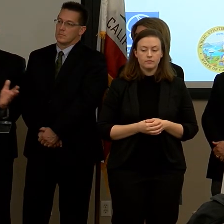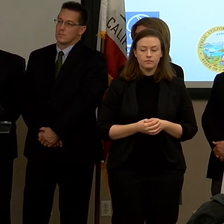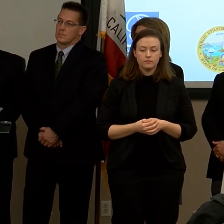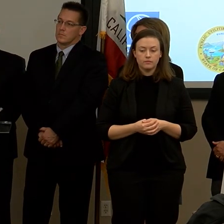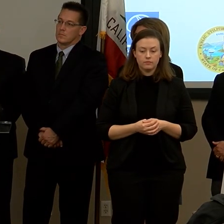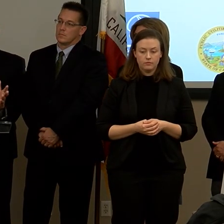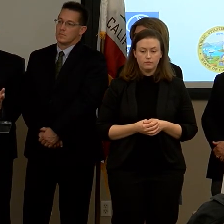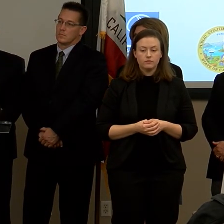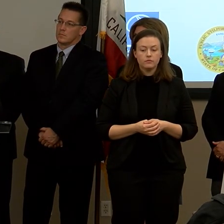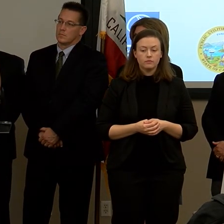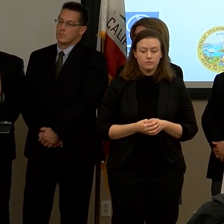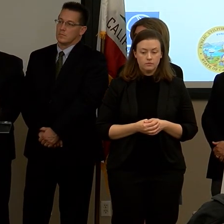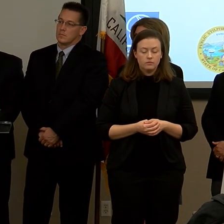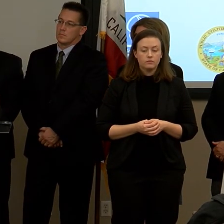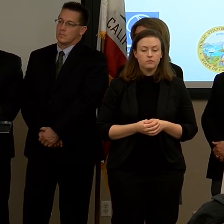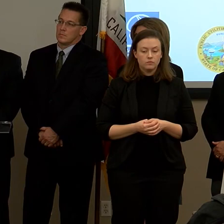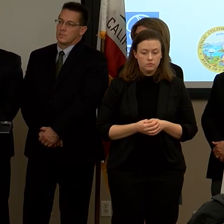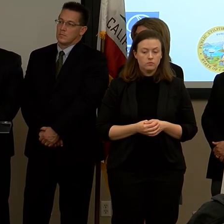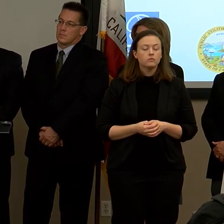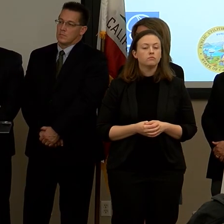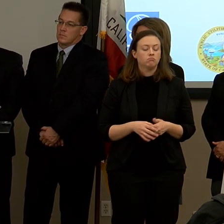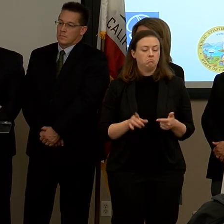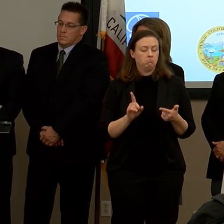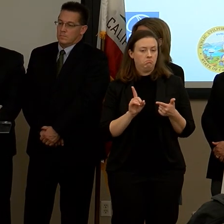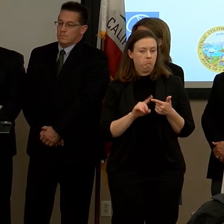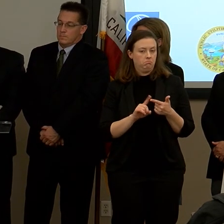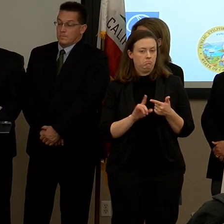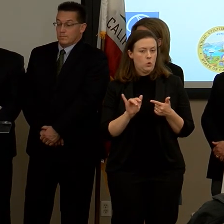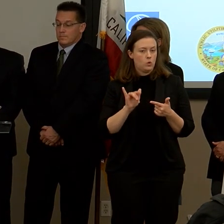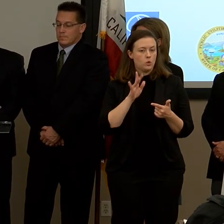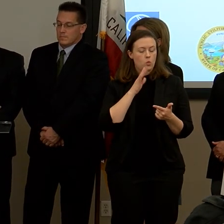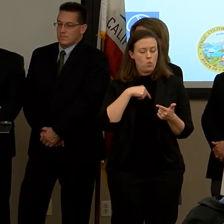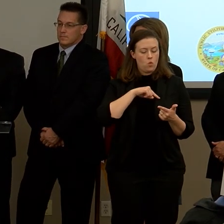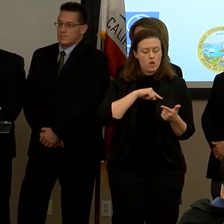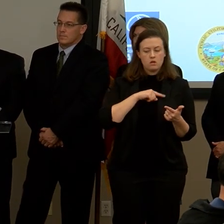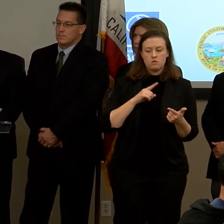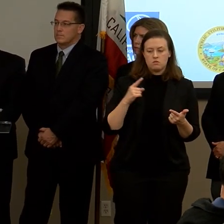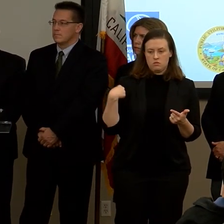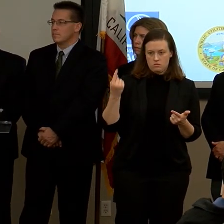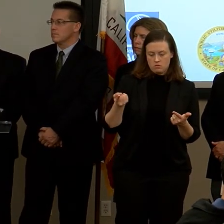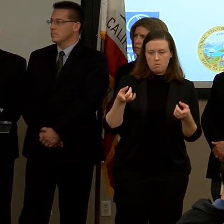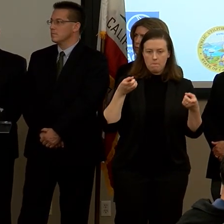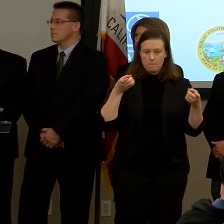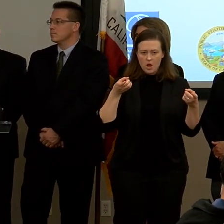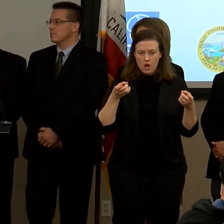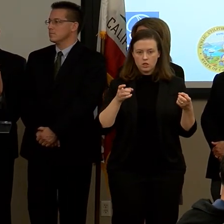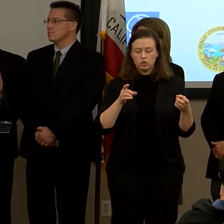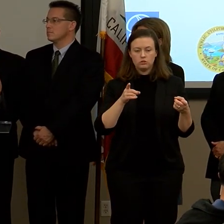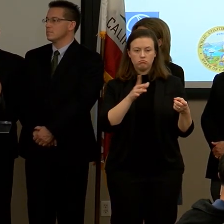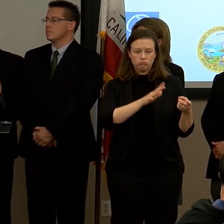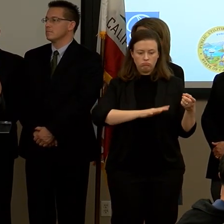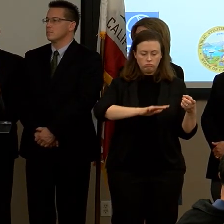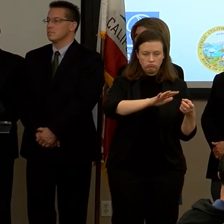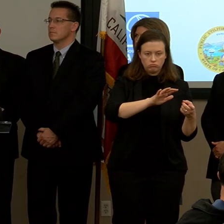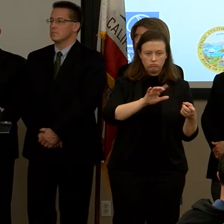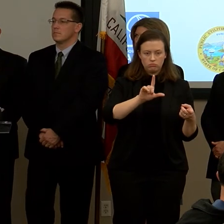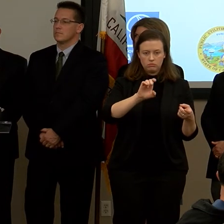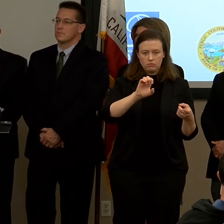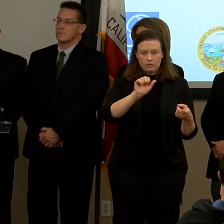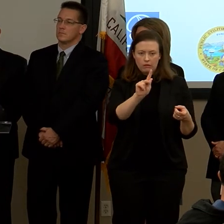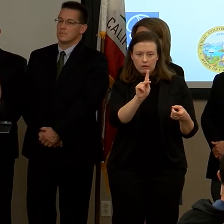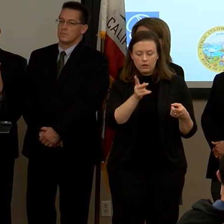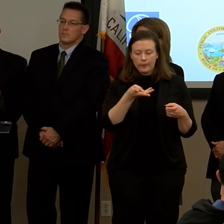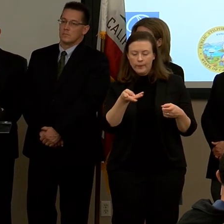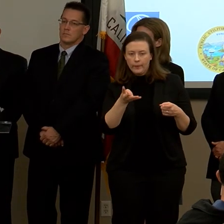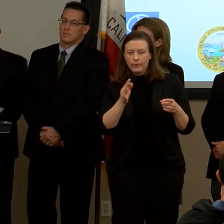I also want to say that we've been tracking the costs of managing the site, of fixing